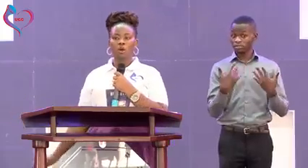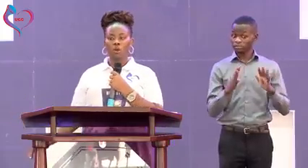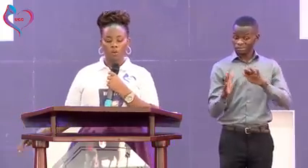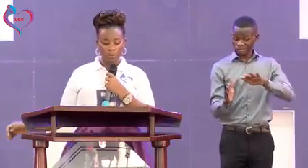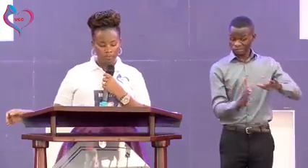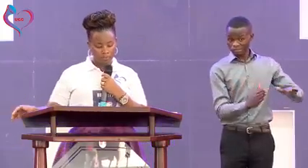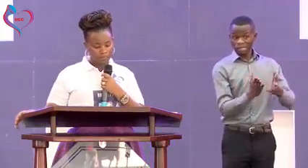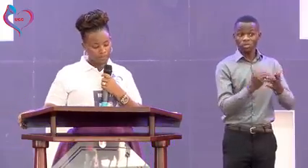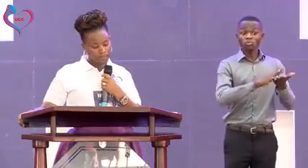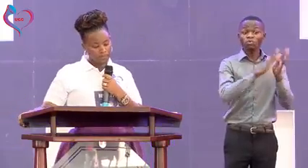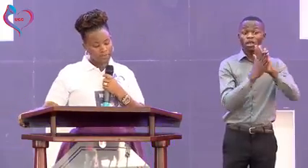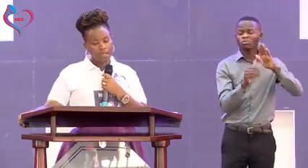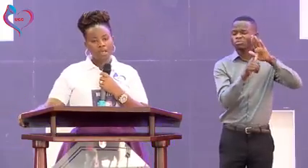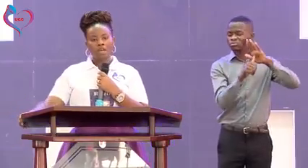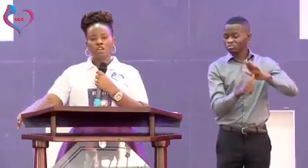low.